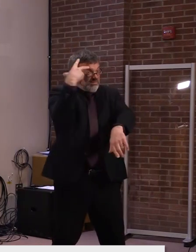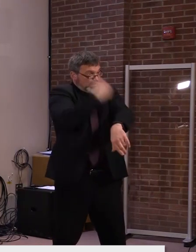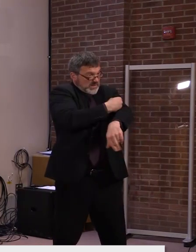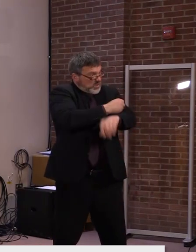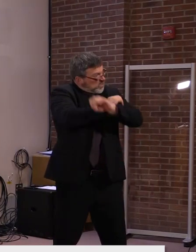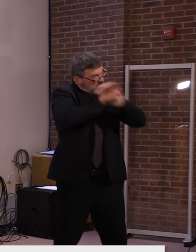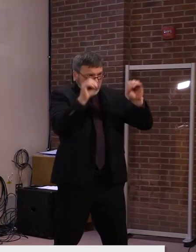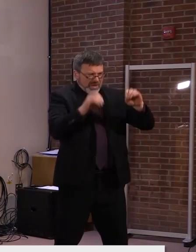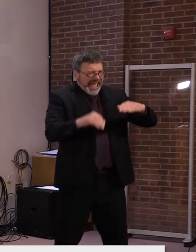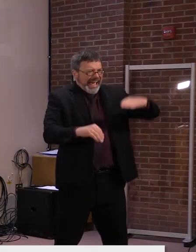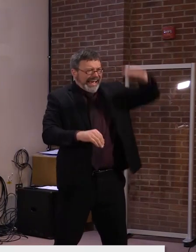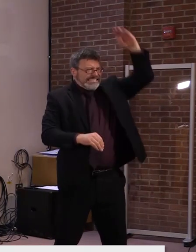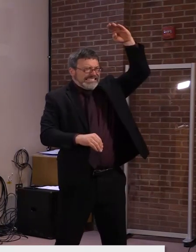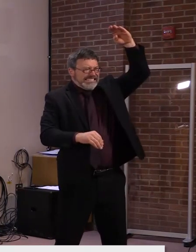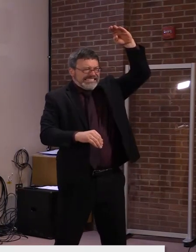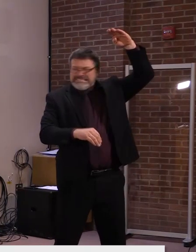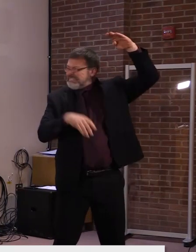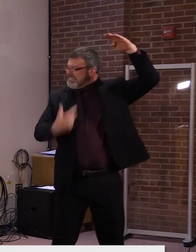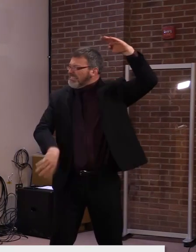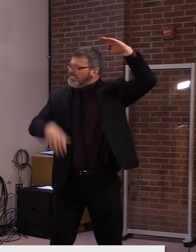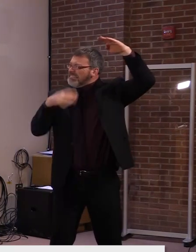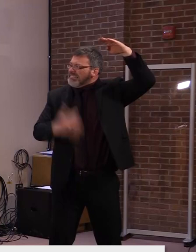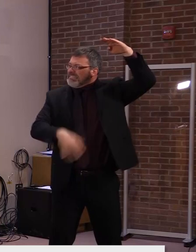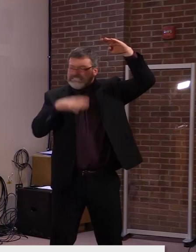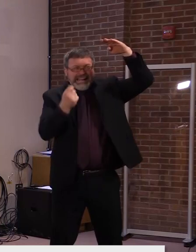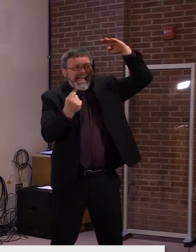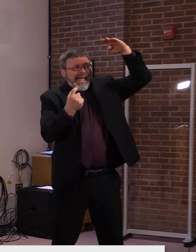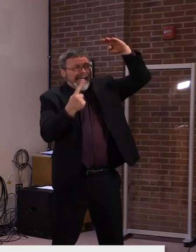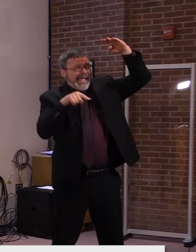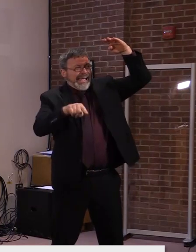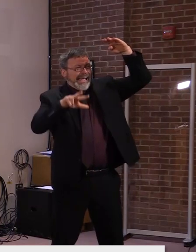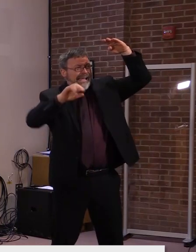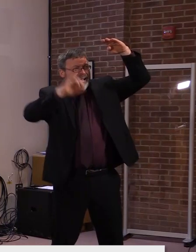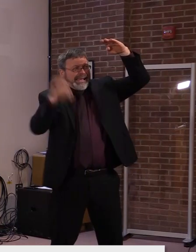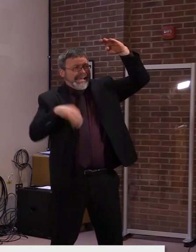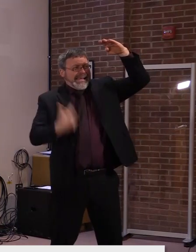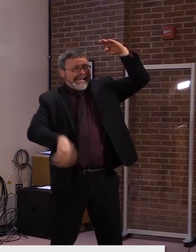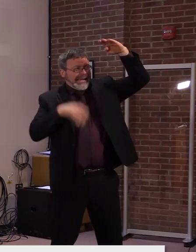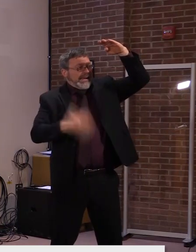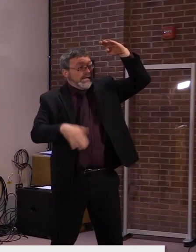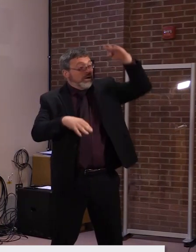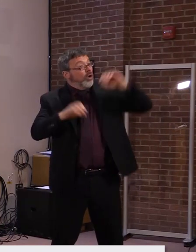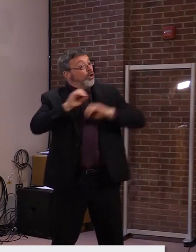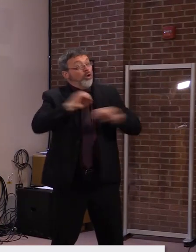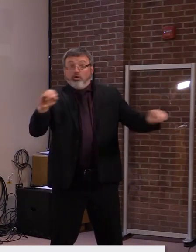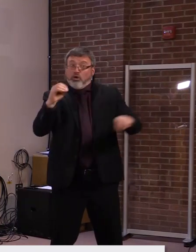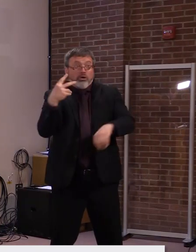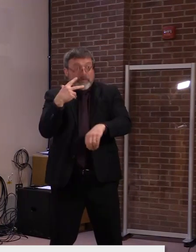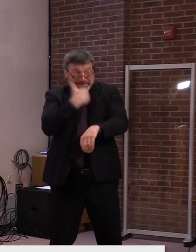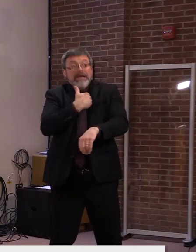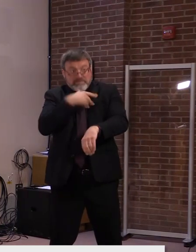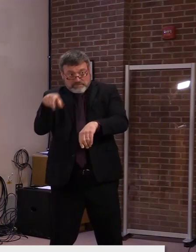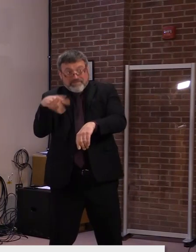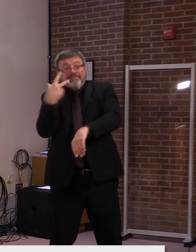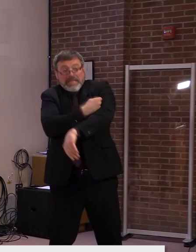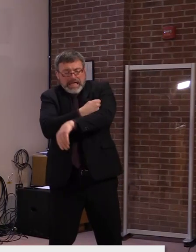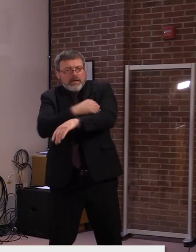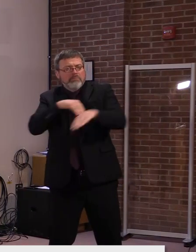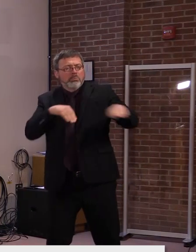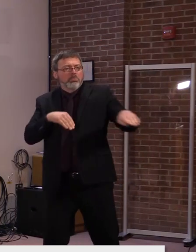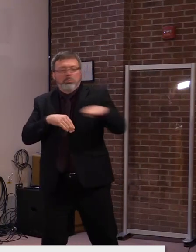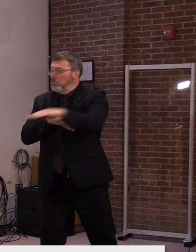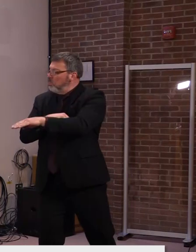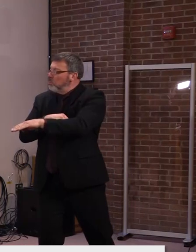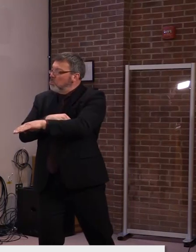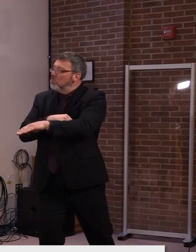greater. So 4.4 times greater for those who are not fully vaccinated in terms of those who are fully vaccinated. And